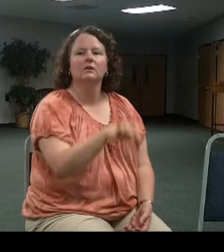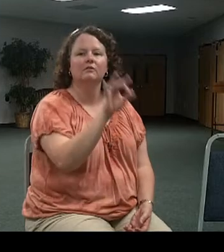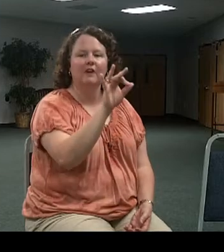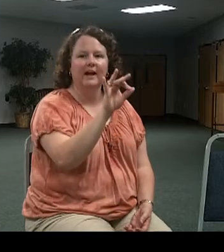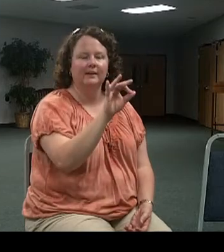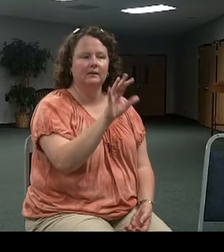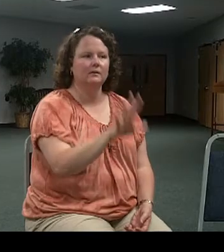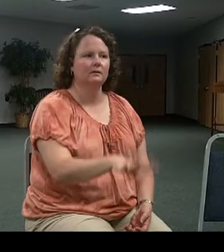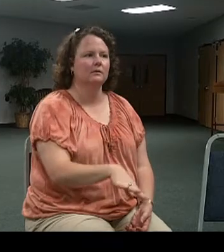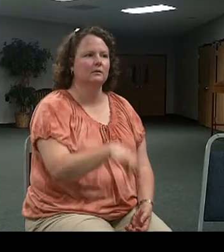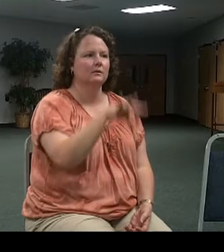Find.